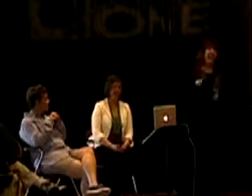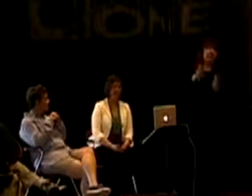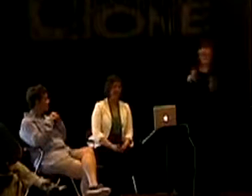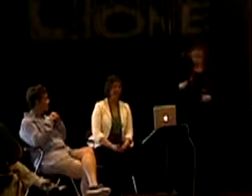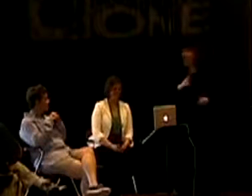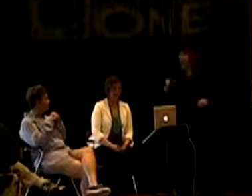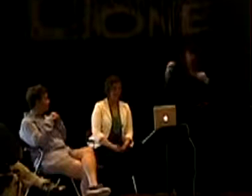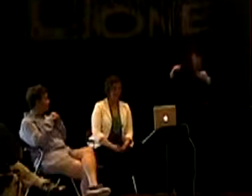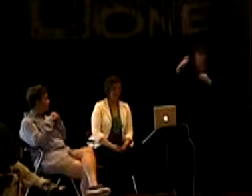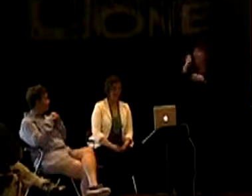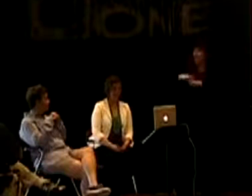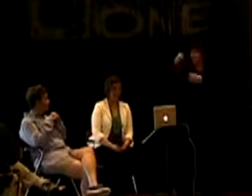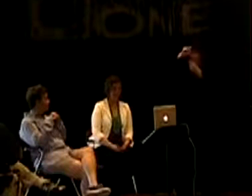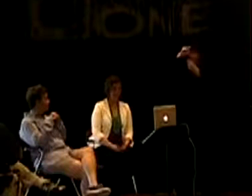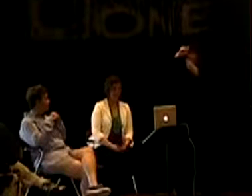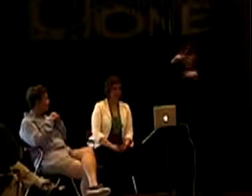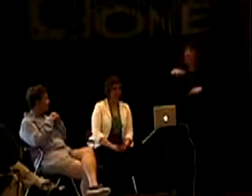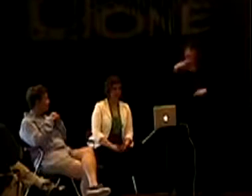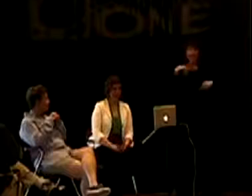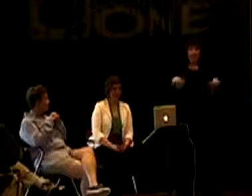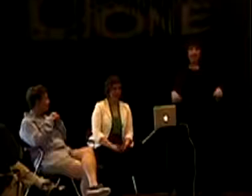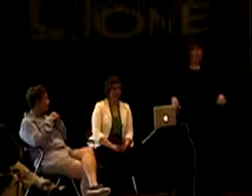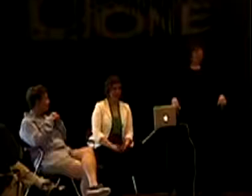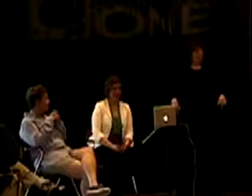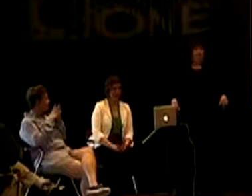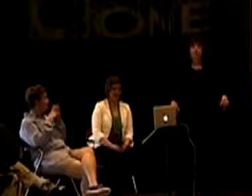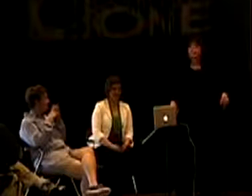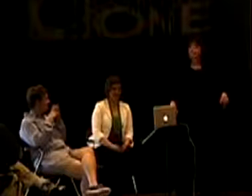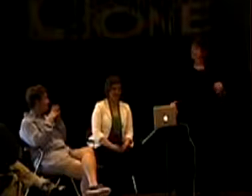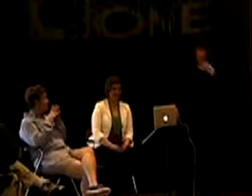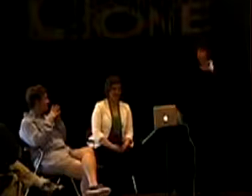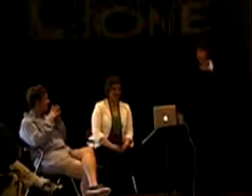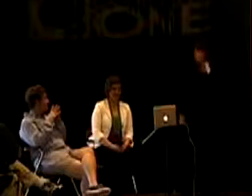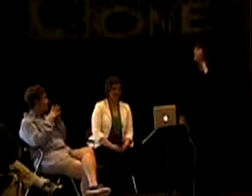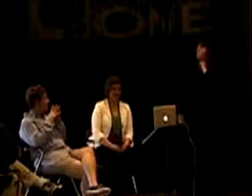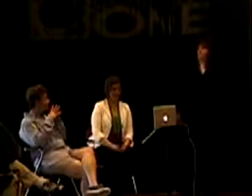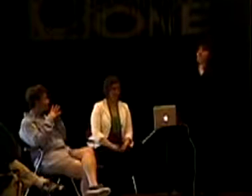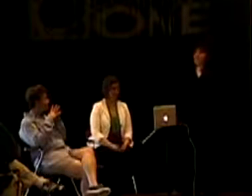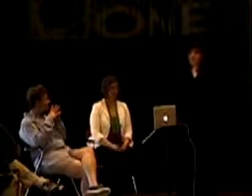them like from the first moment of that scene. The hearing audience, usually there's this